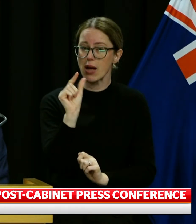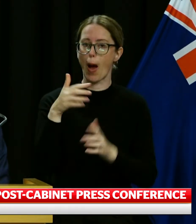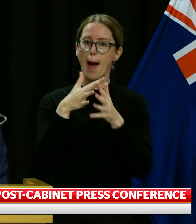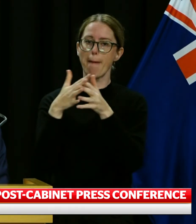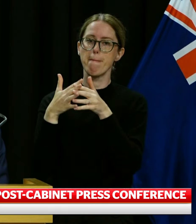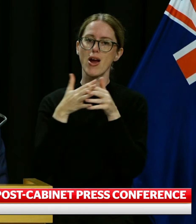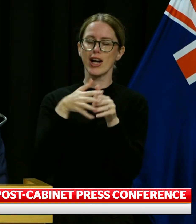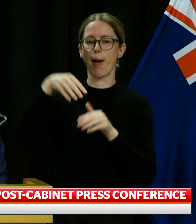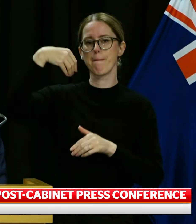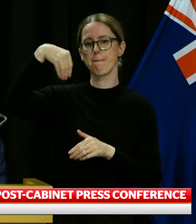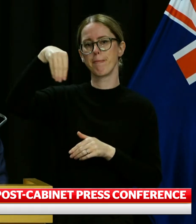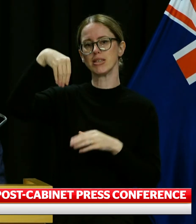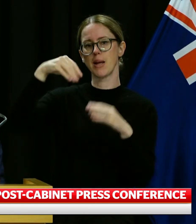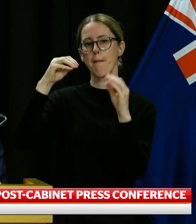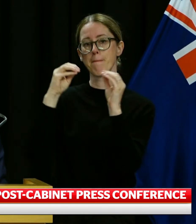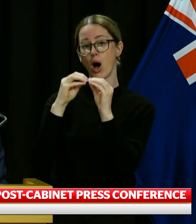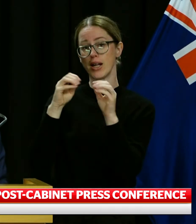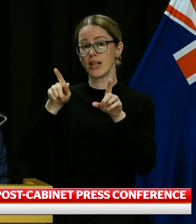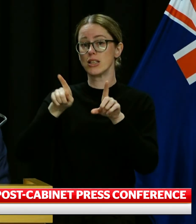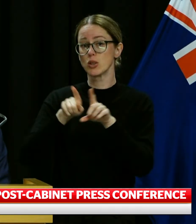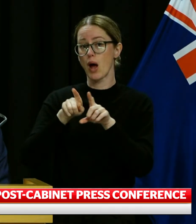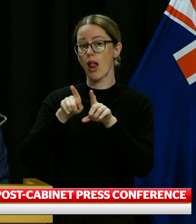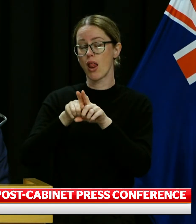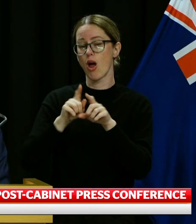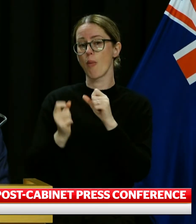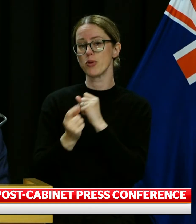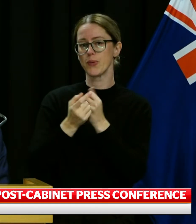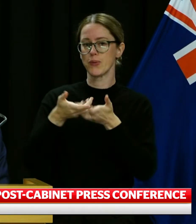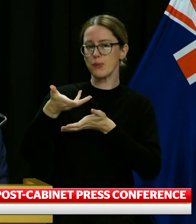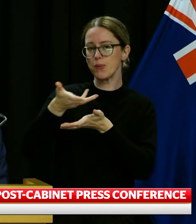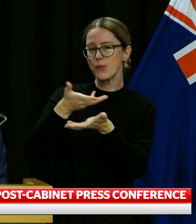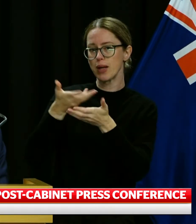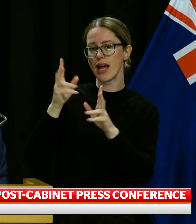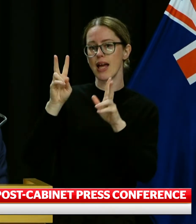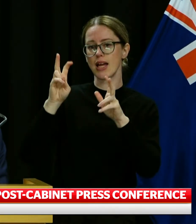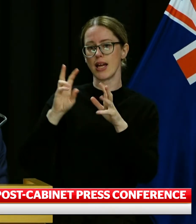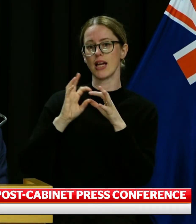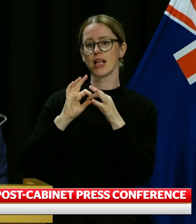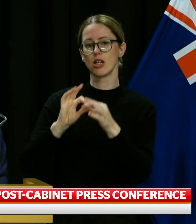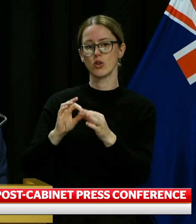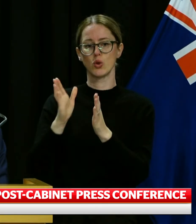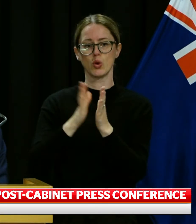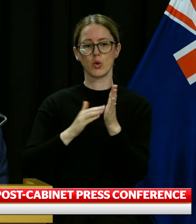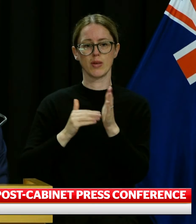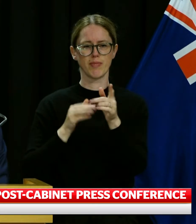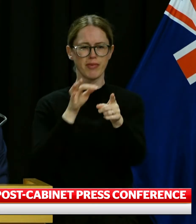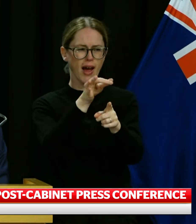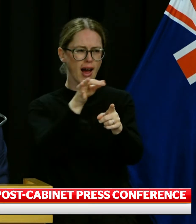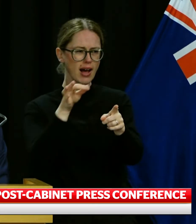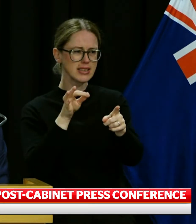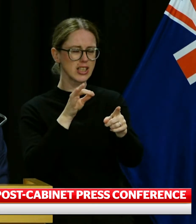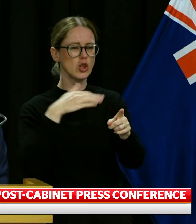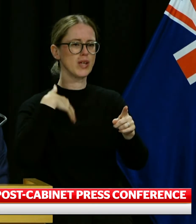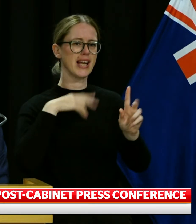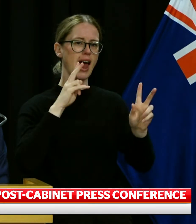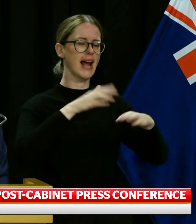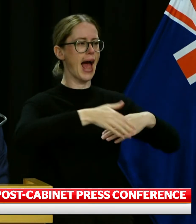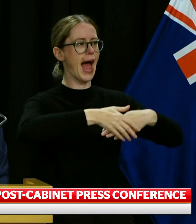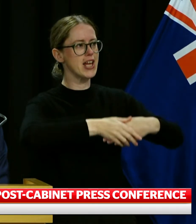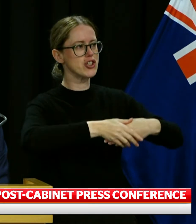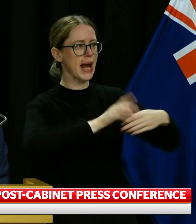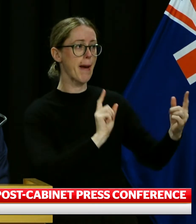Biden, and that'll be an opportunity for us to talk about issues of relevance to New Zealand. Is it all about that handshake in an election